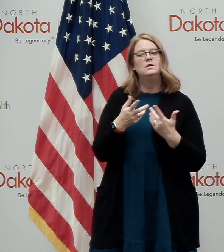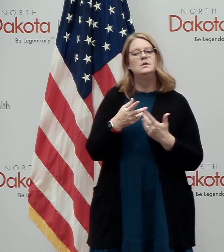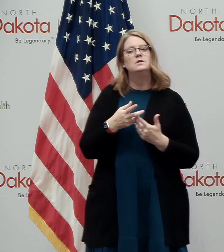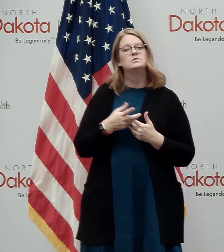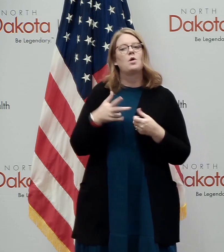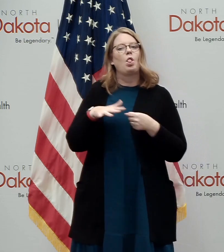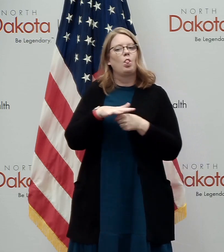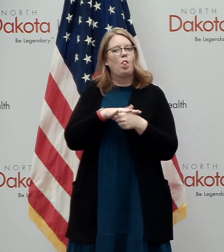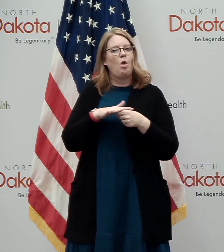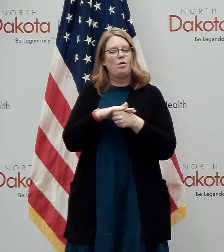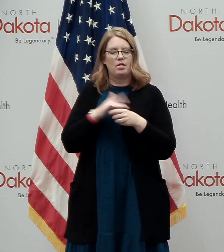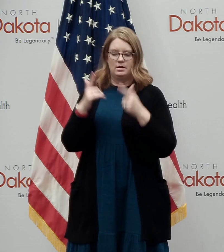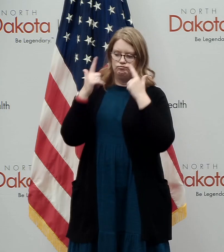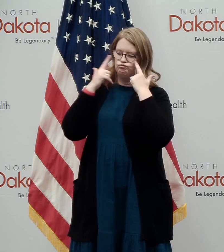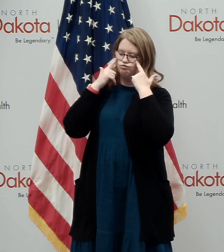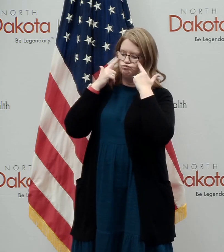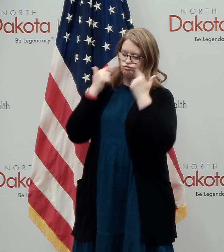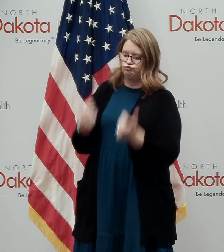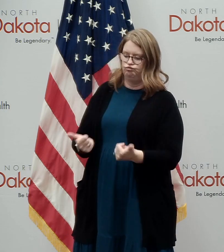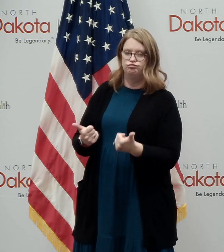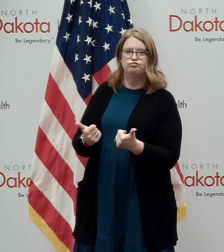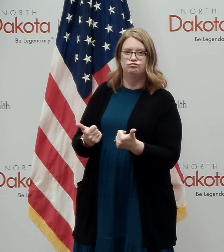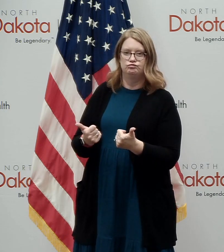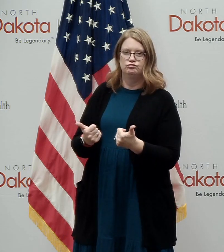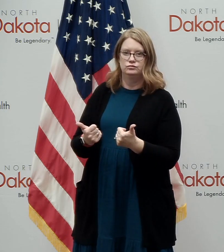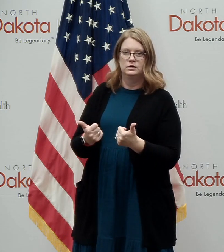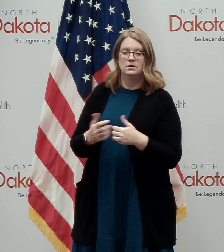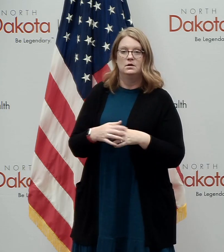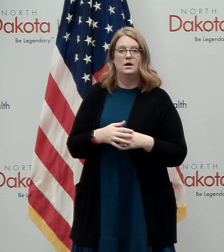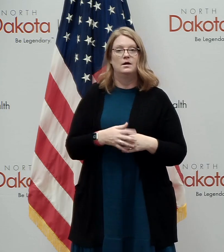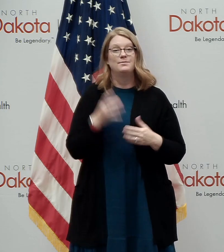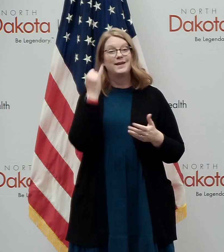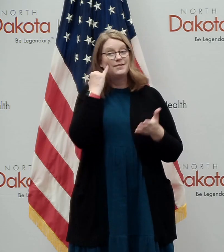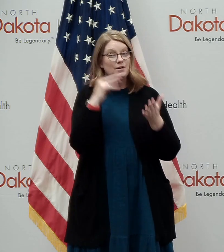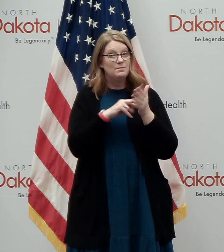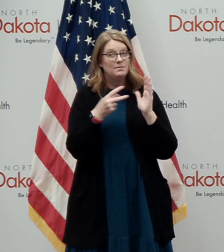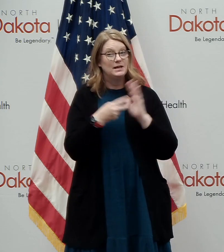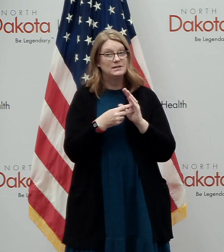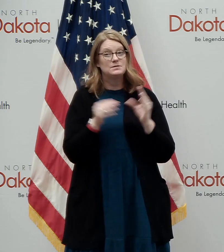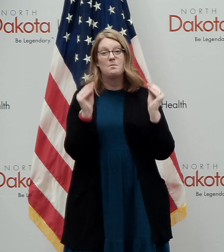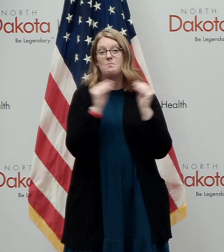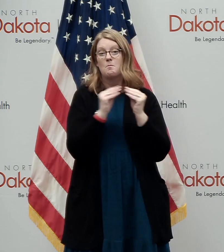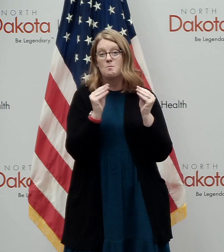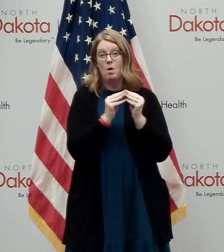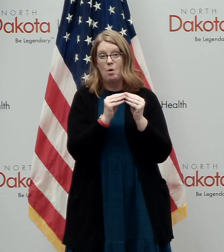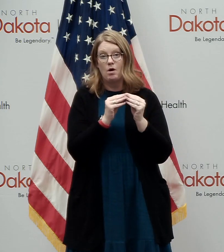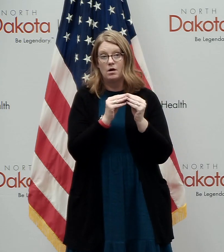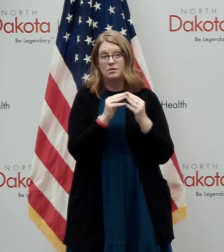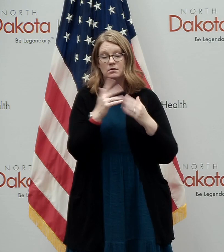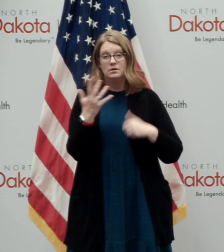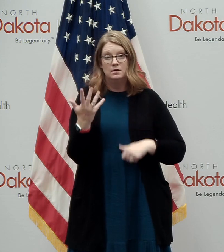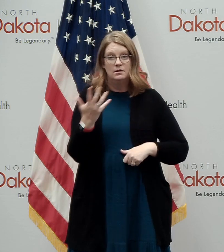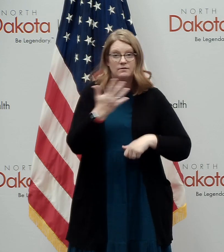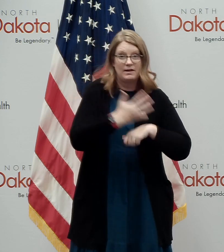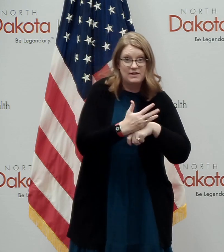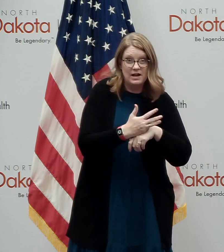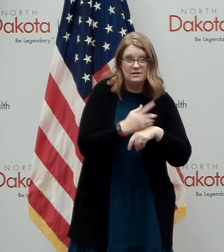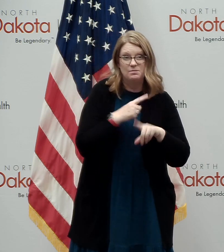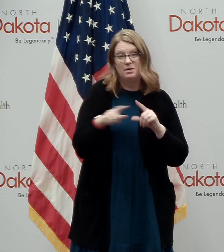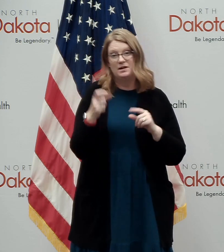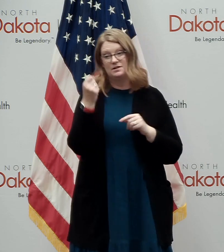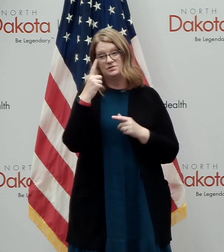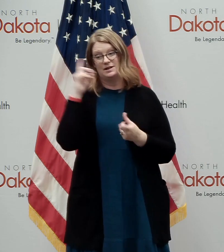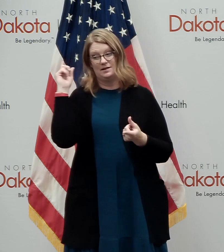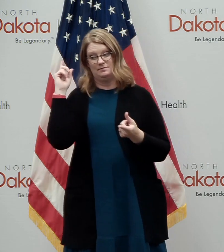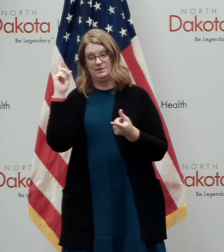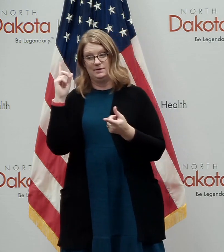a decision about what's the best way to do that, and if that can mean more in person but less mixing of students with other elements in the